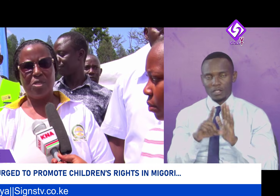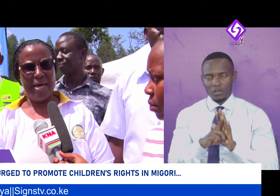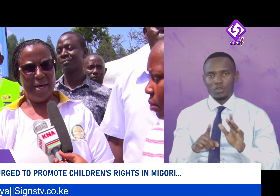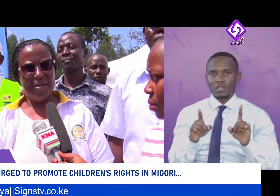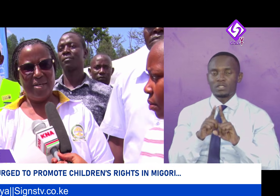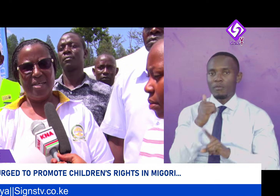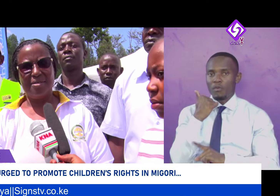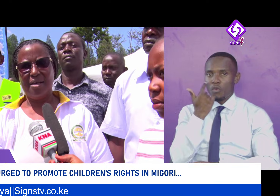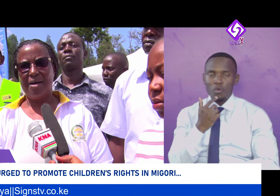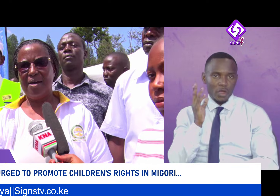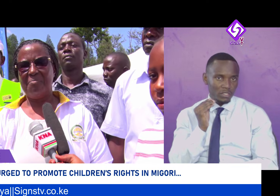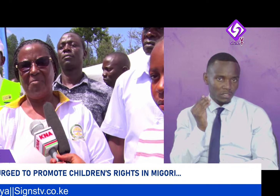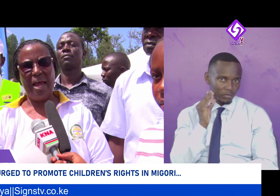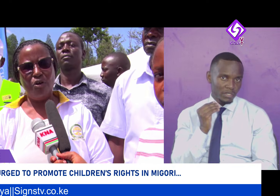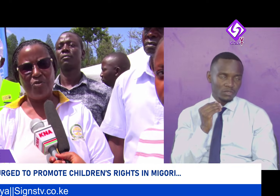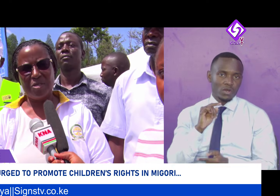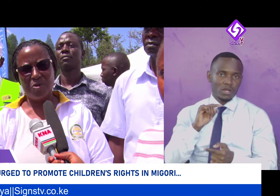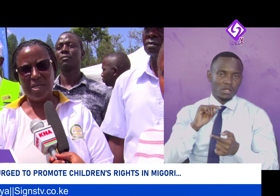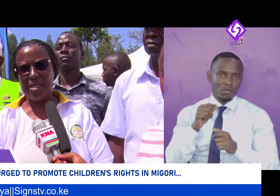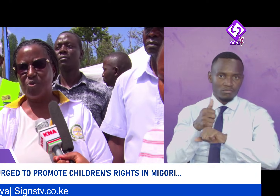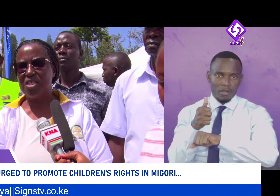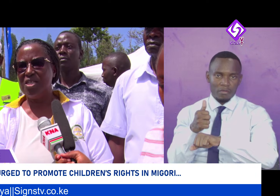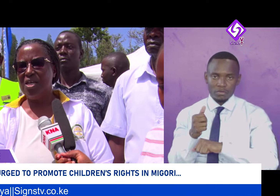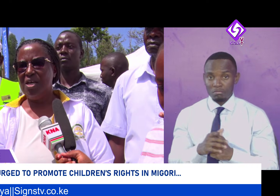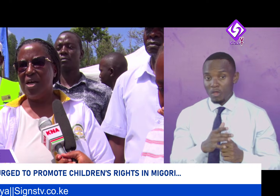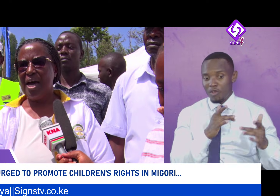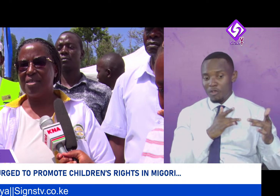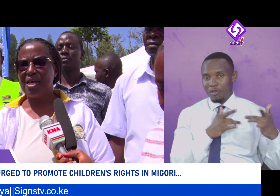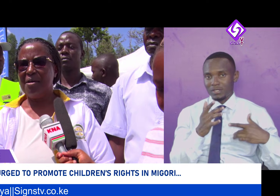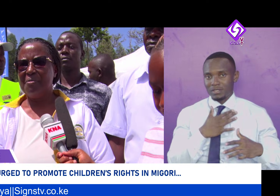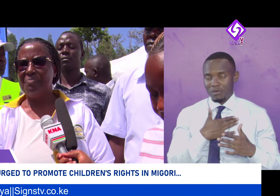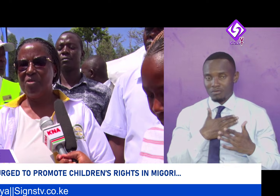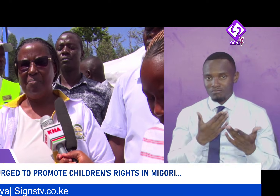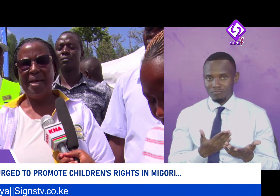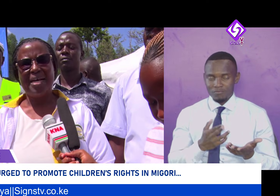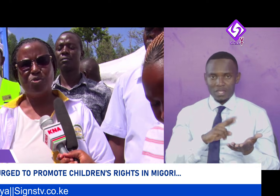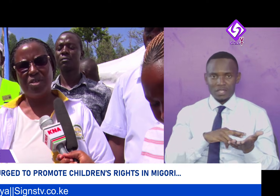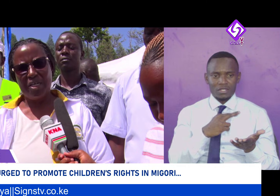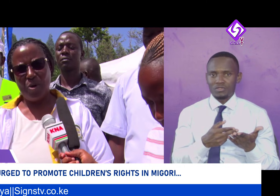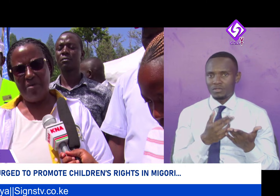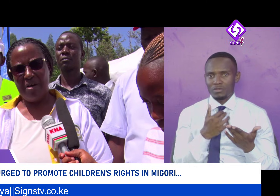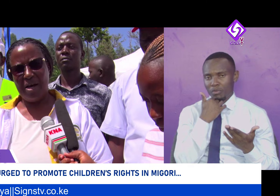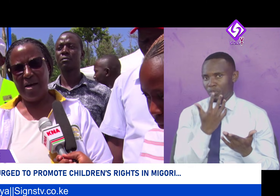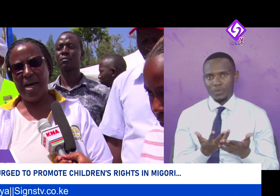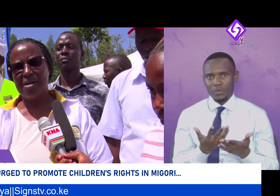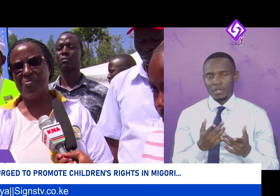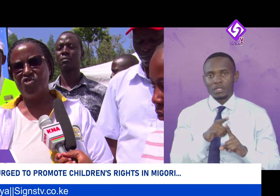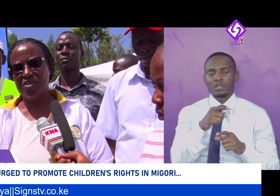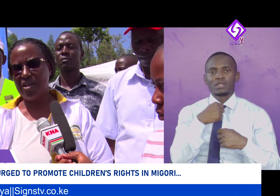Our concern is lack of resources, which has made us not even to have